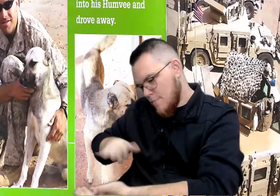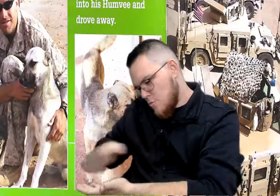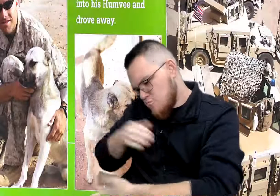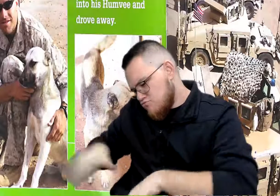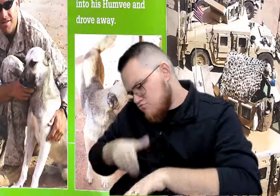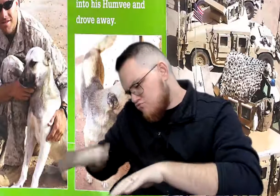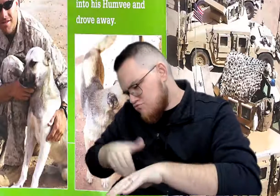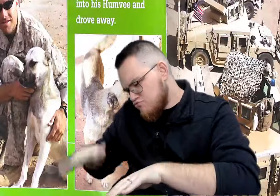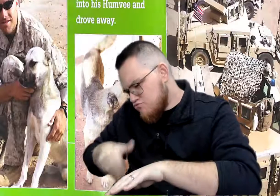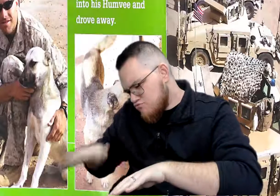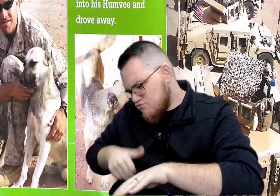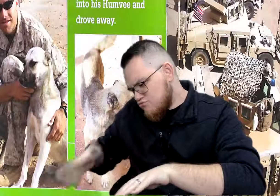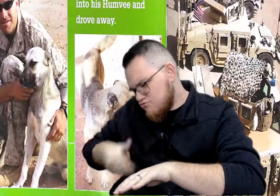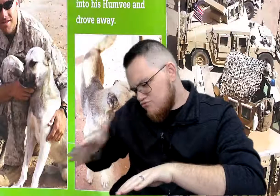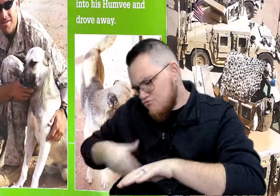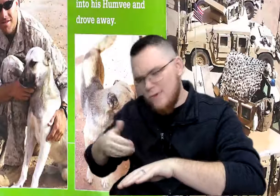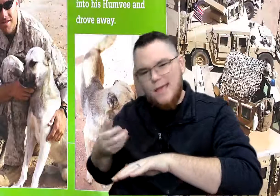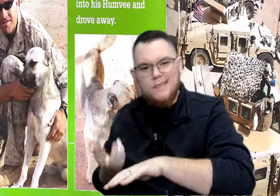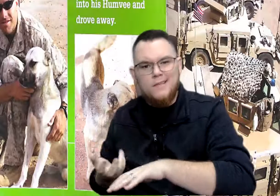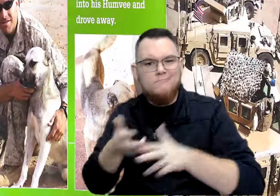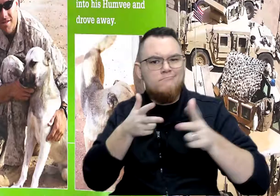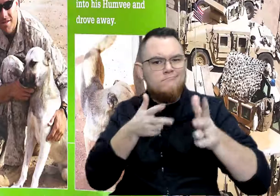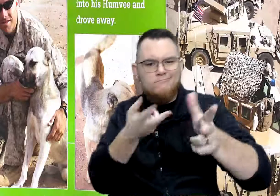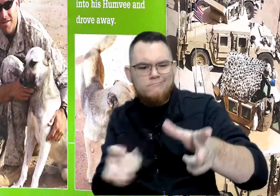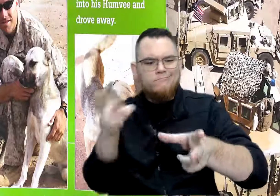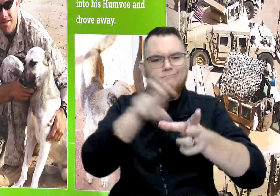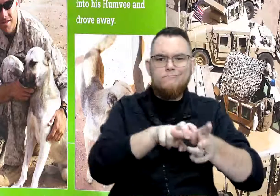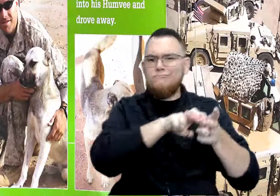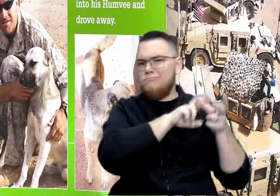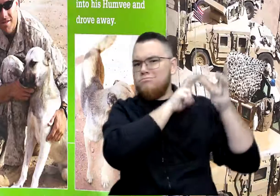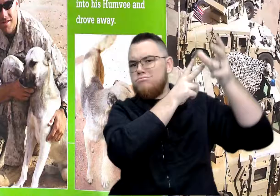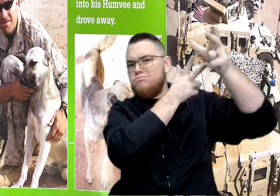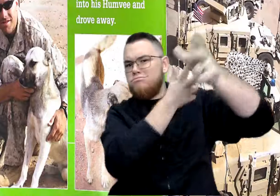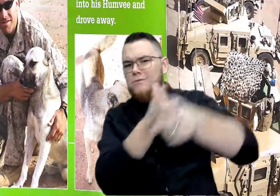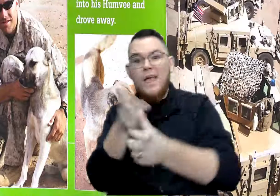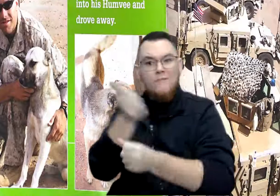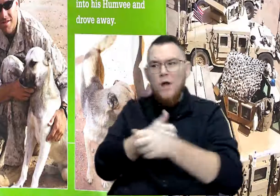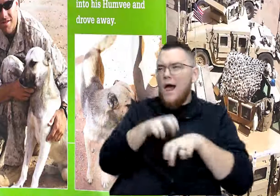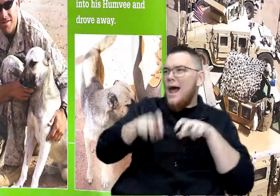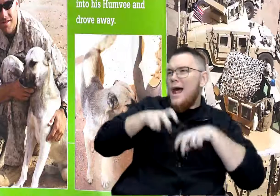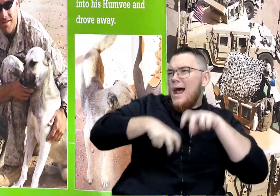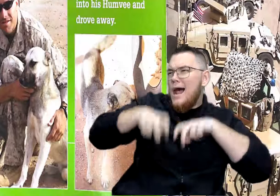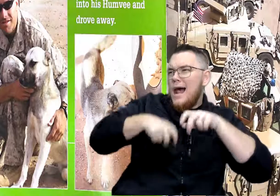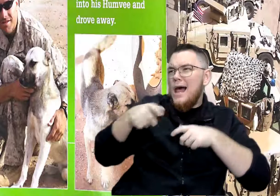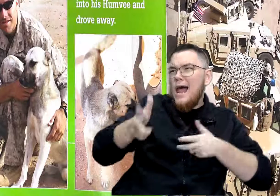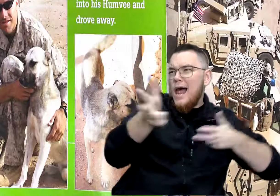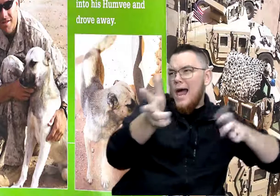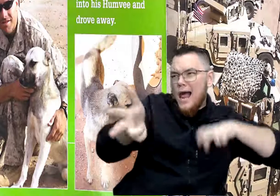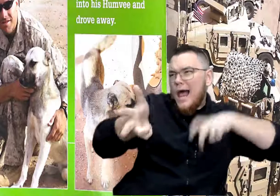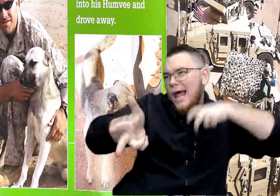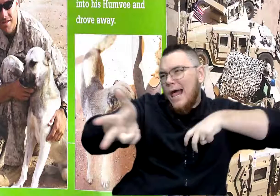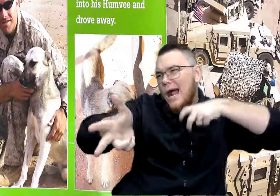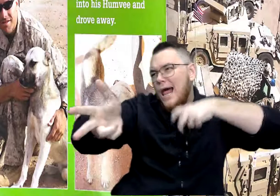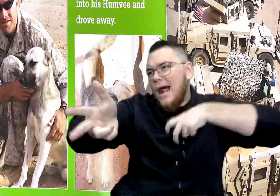away. The whole pack chased after the vehicles, but quickly lost interest and turned back.